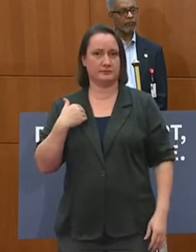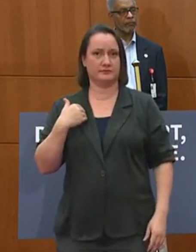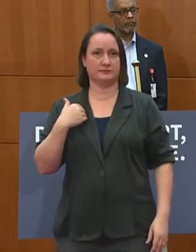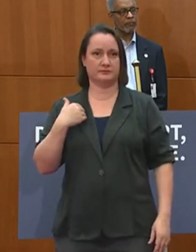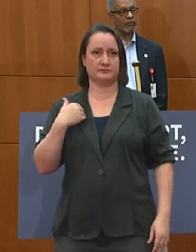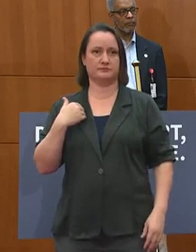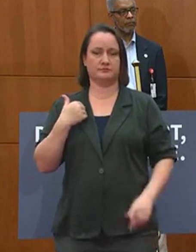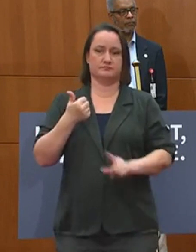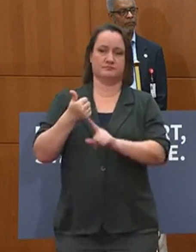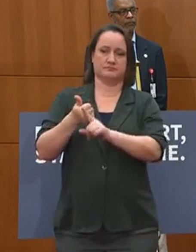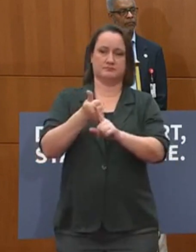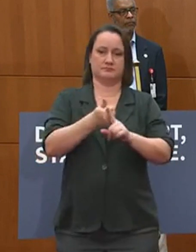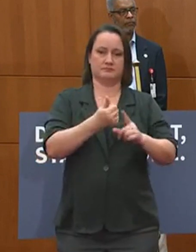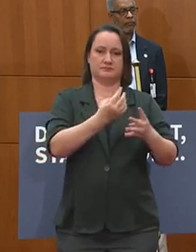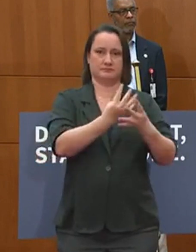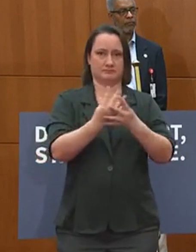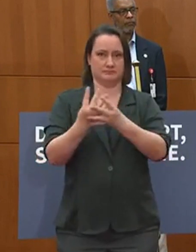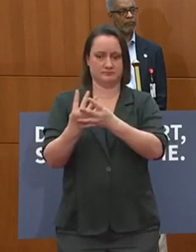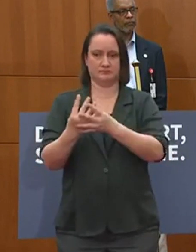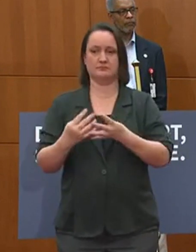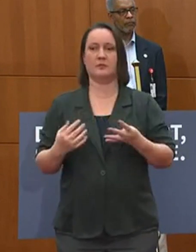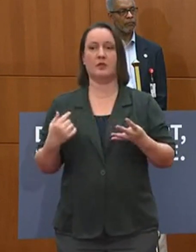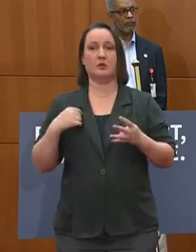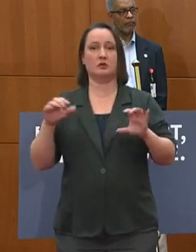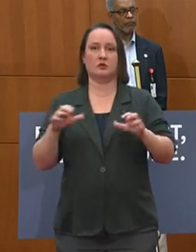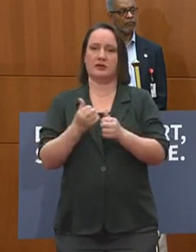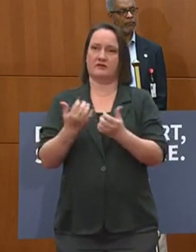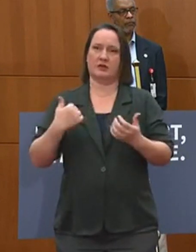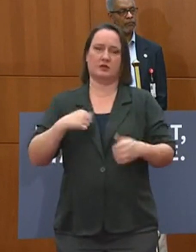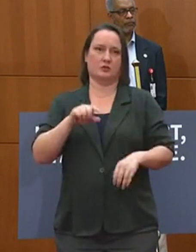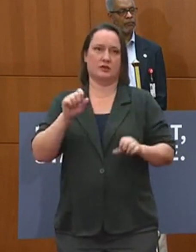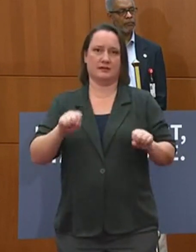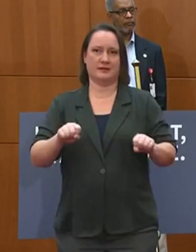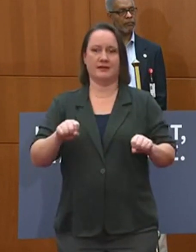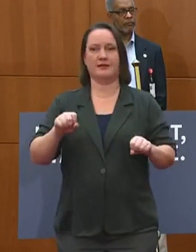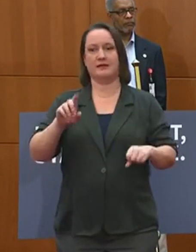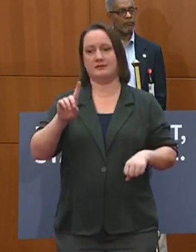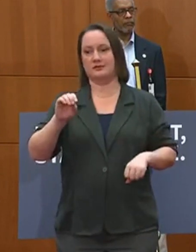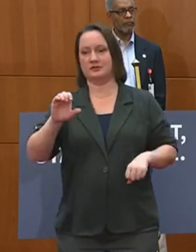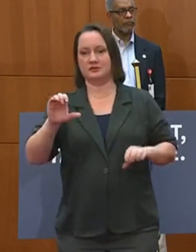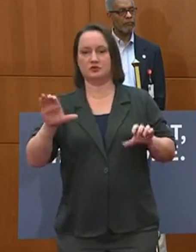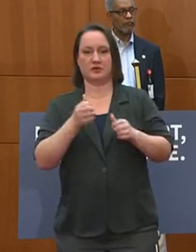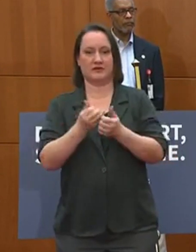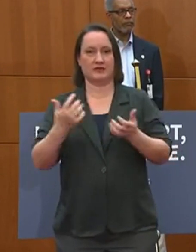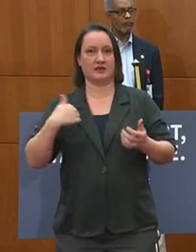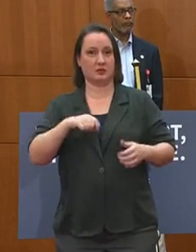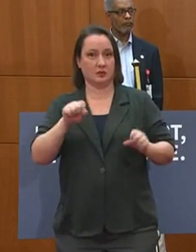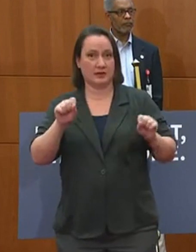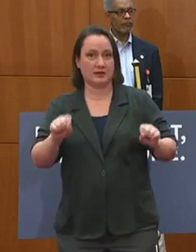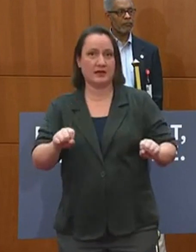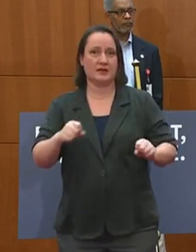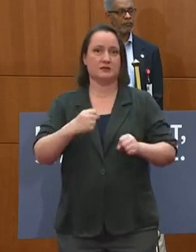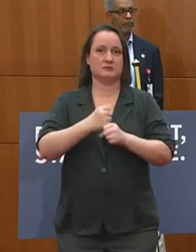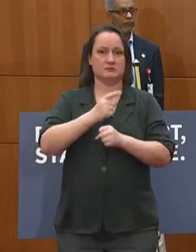that are incarcerated. We are doing everything we can. I know DOC is doing everything we can. They can to